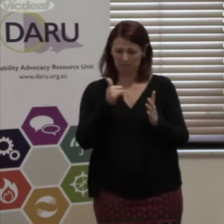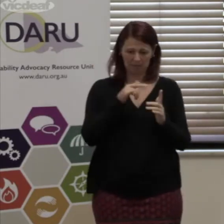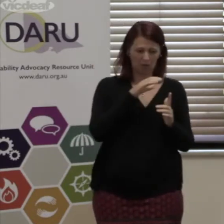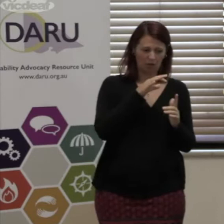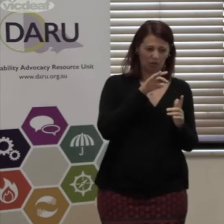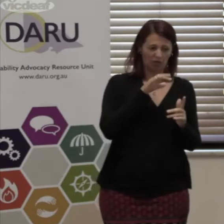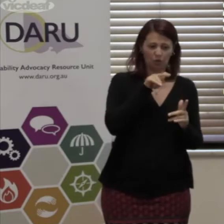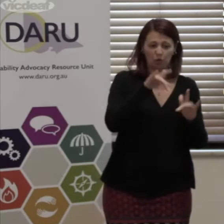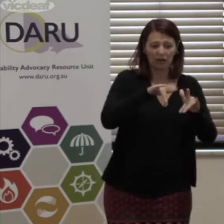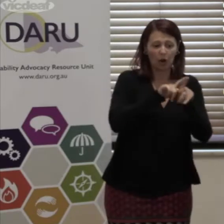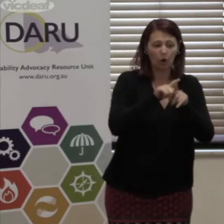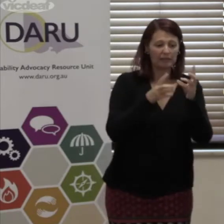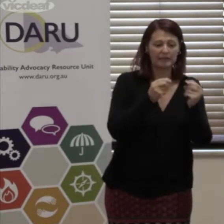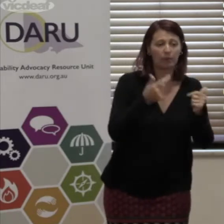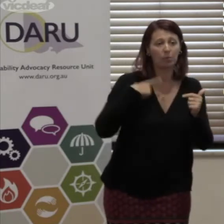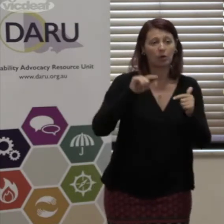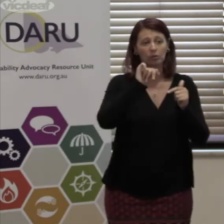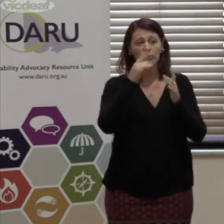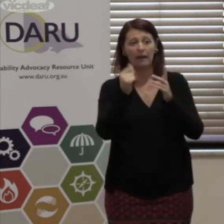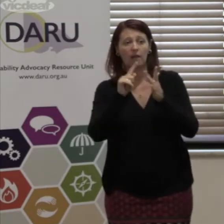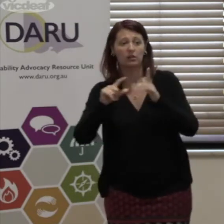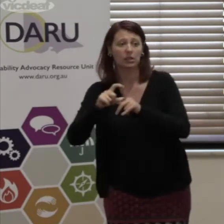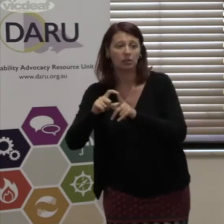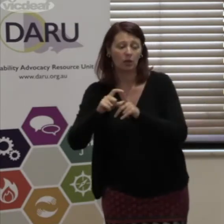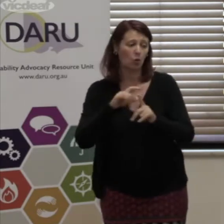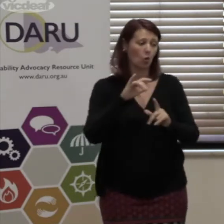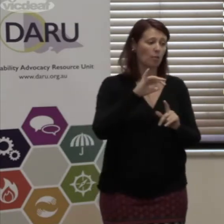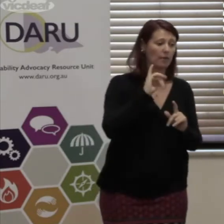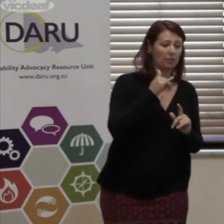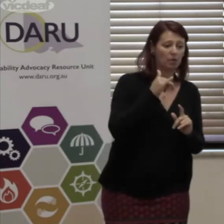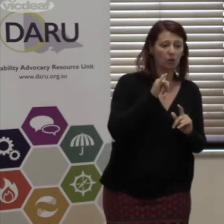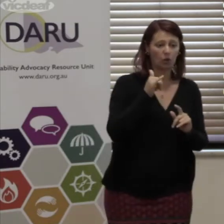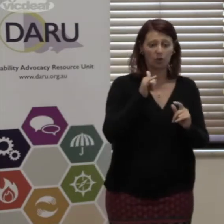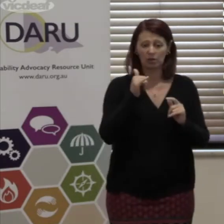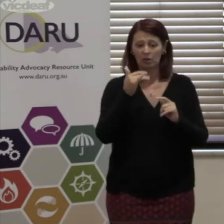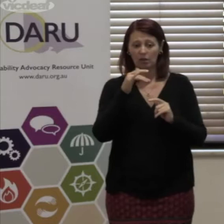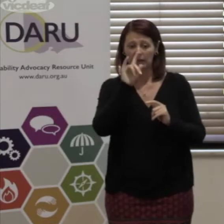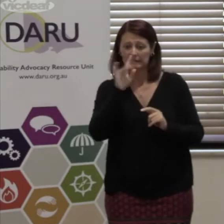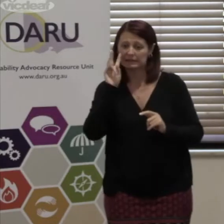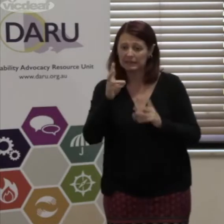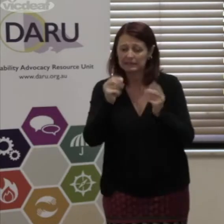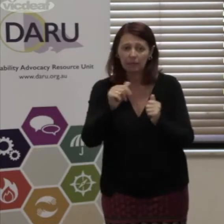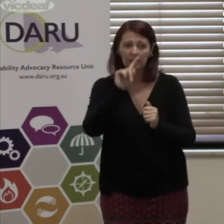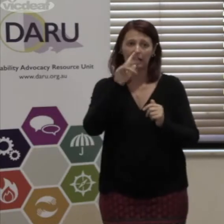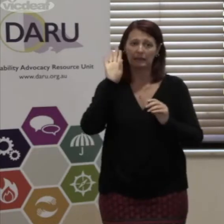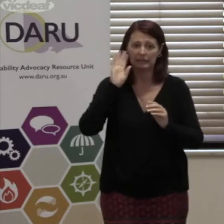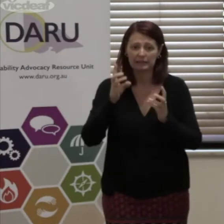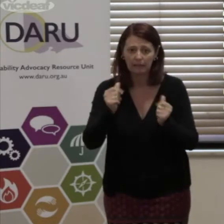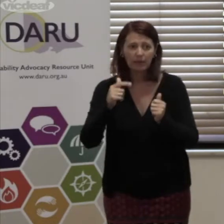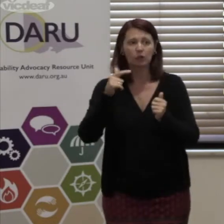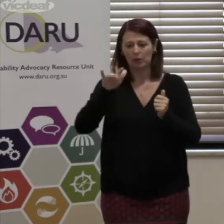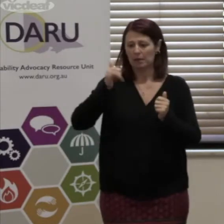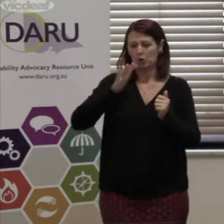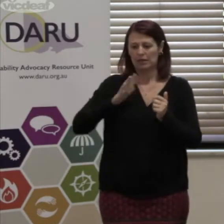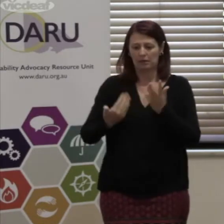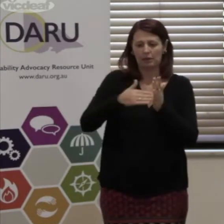you've got an intellectual disability, or you might not be able to do something because see something or hear something, so you might need some extra supports. But